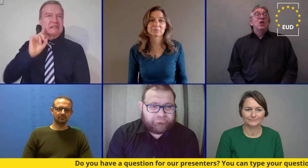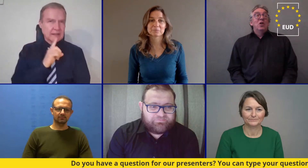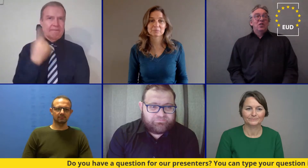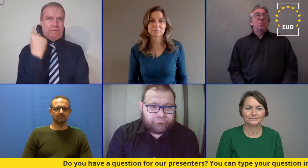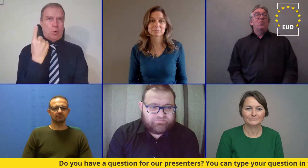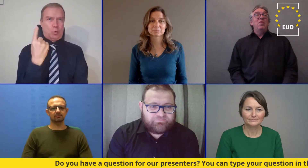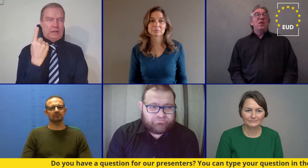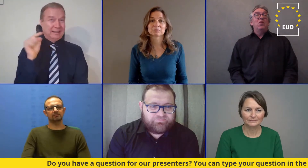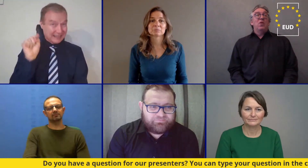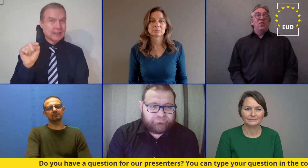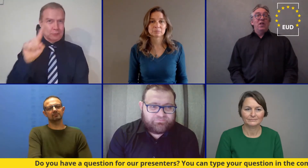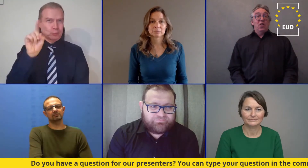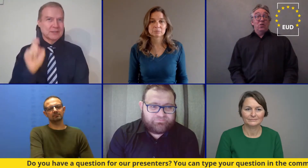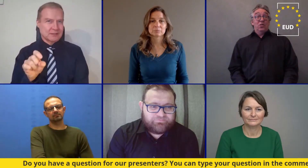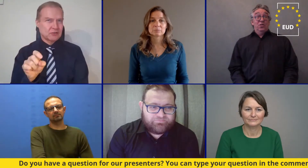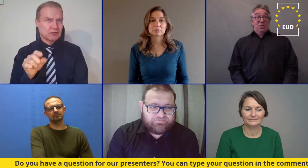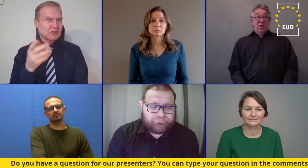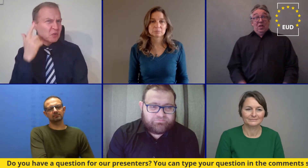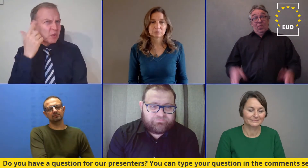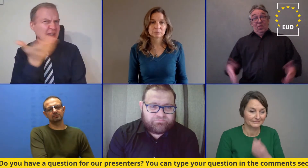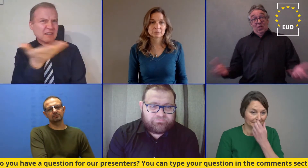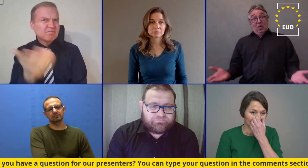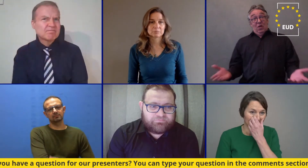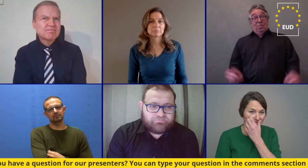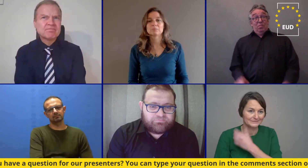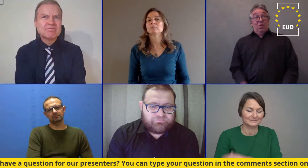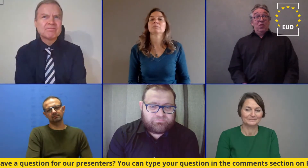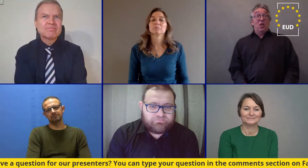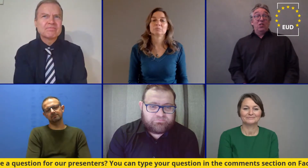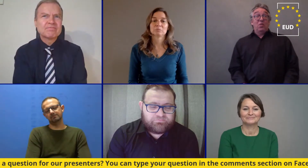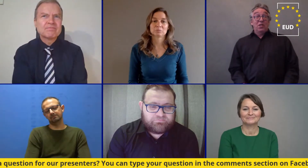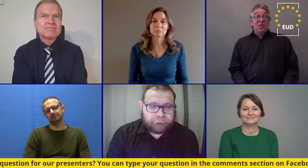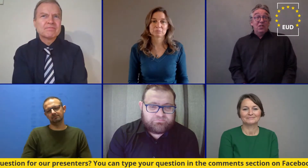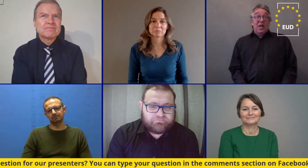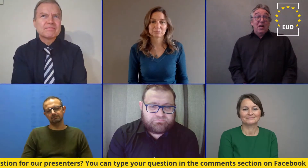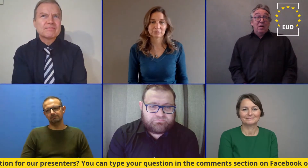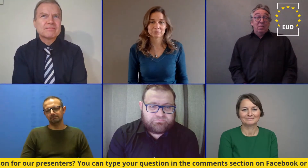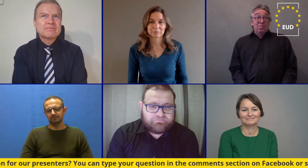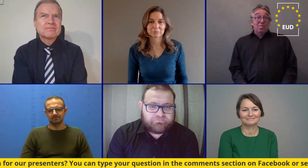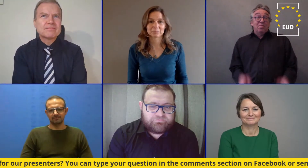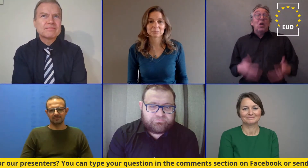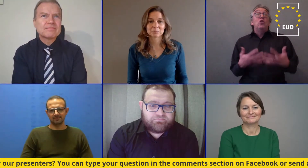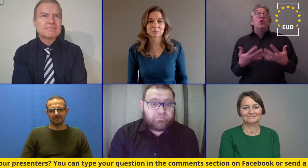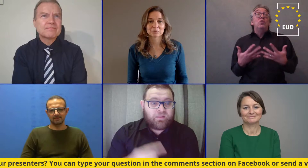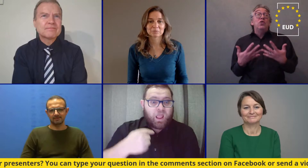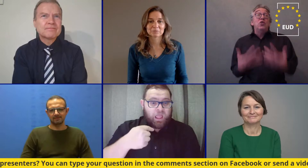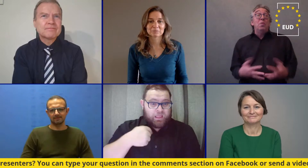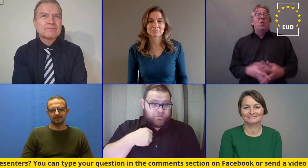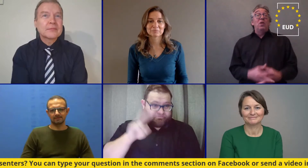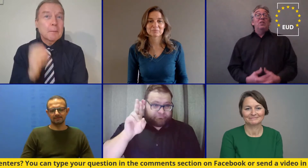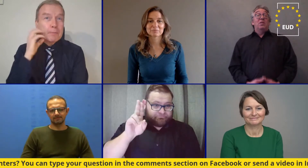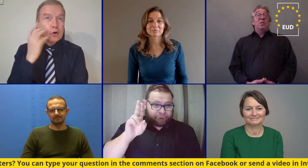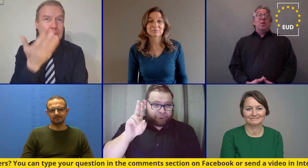So pre-recorded videos, the person who asked the question is saying, should be only interpreted by deaf